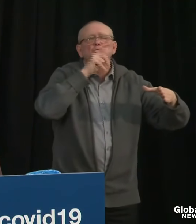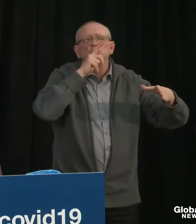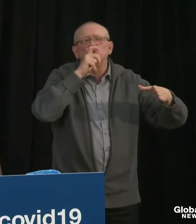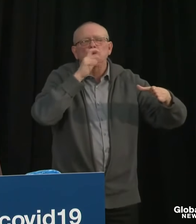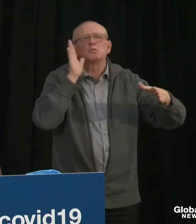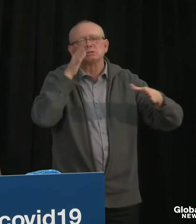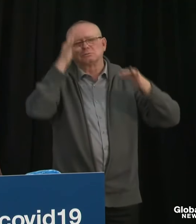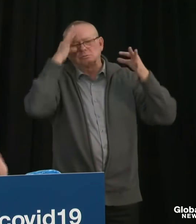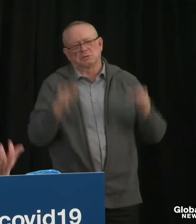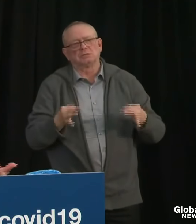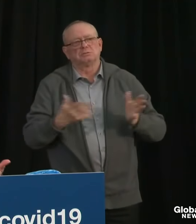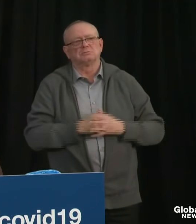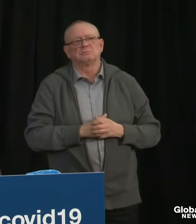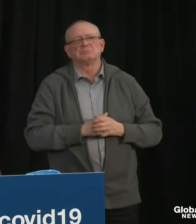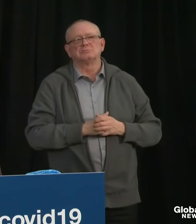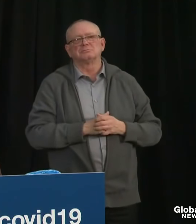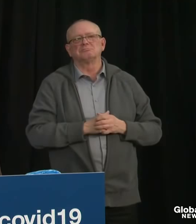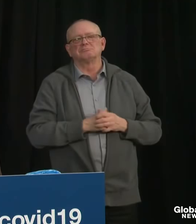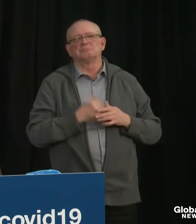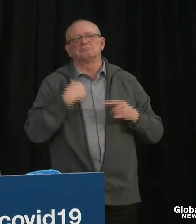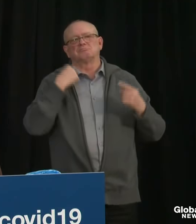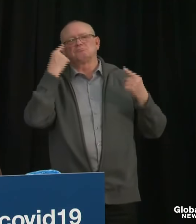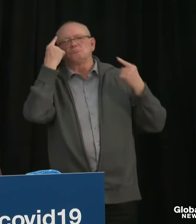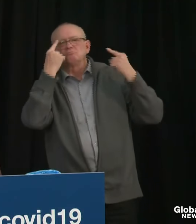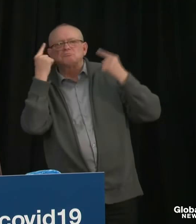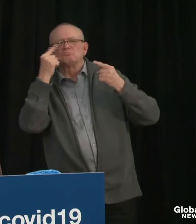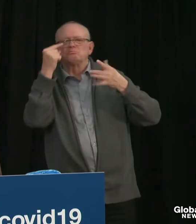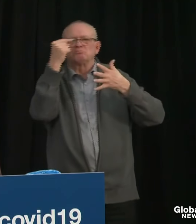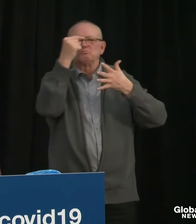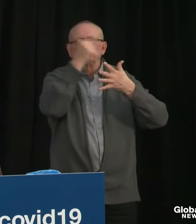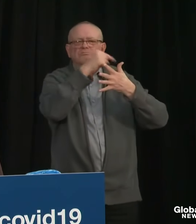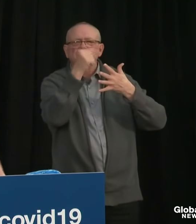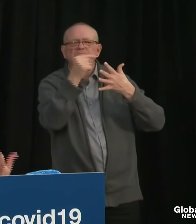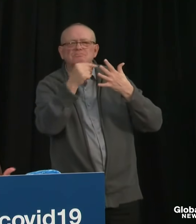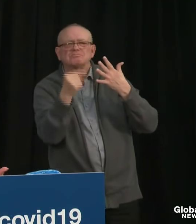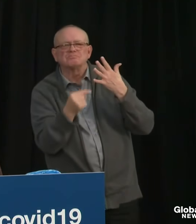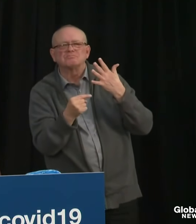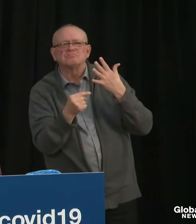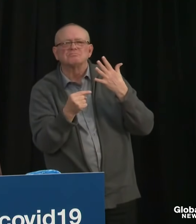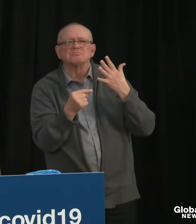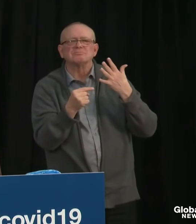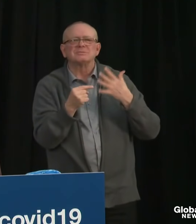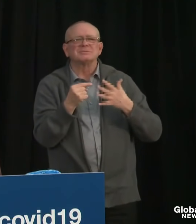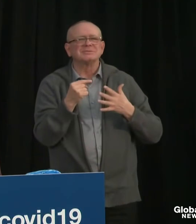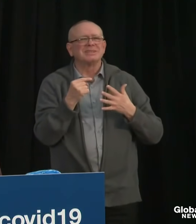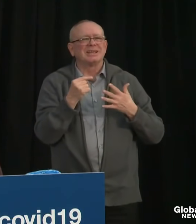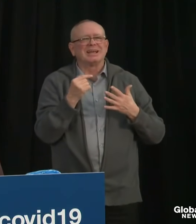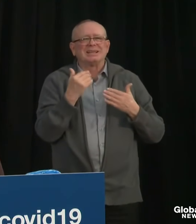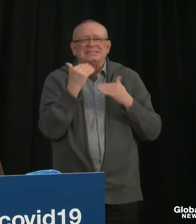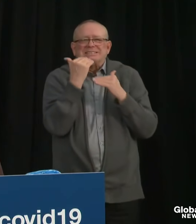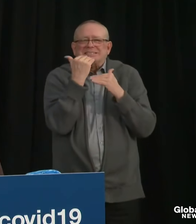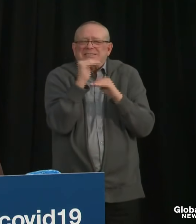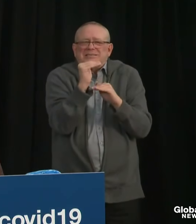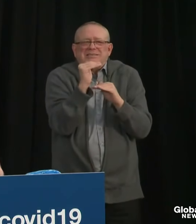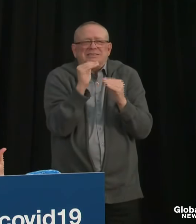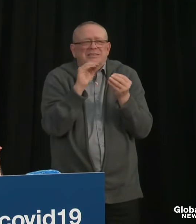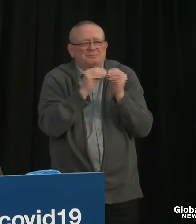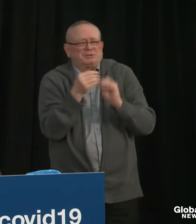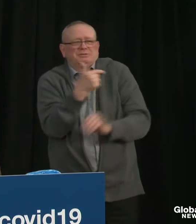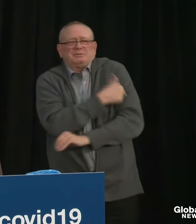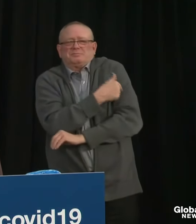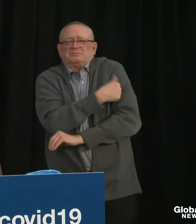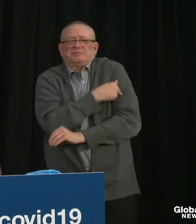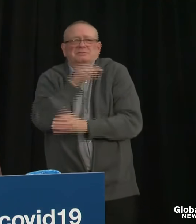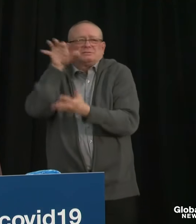to best look at the ethical dimensions of allocating a scarce resource, risk factors for severe outcomes, and some of